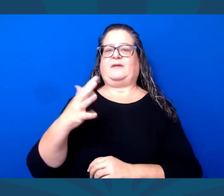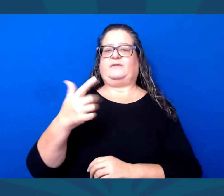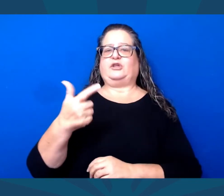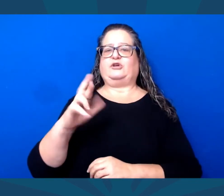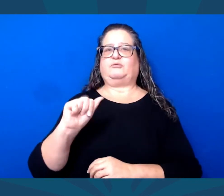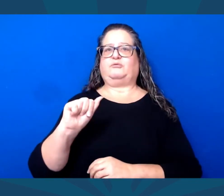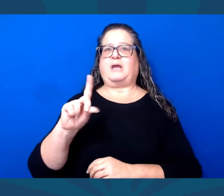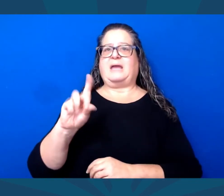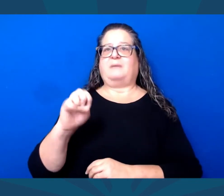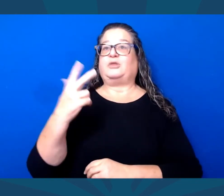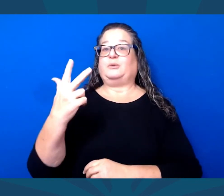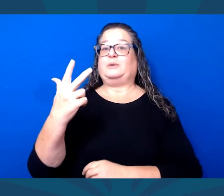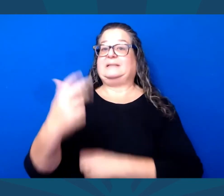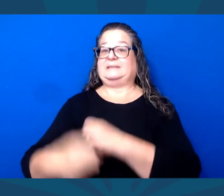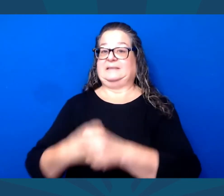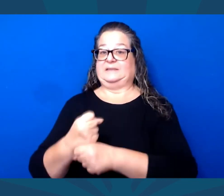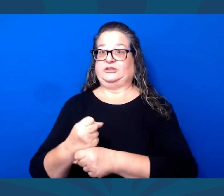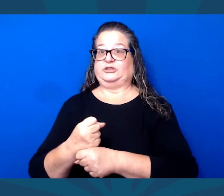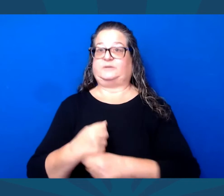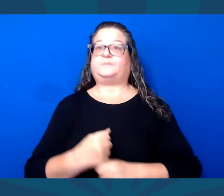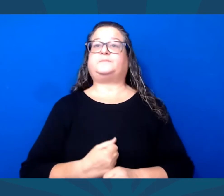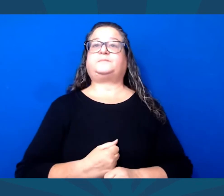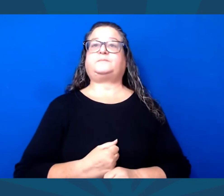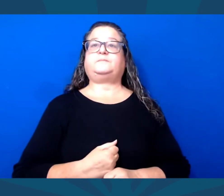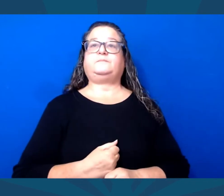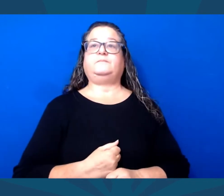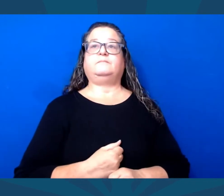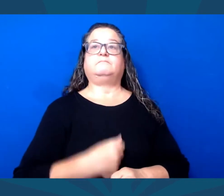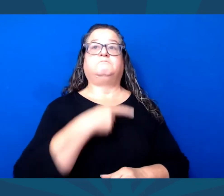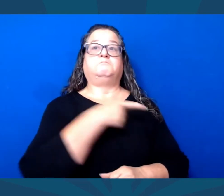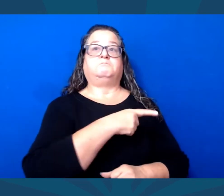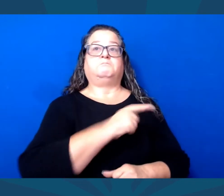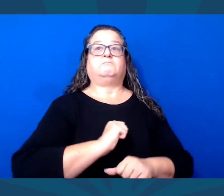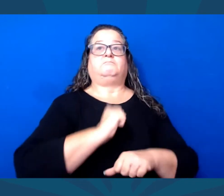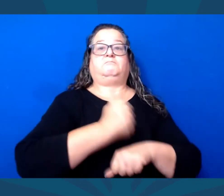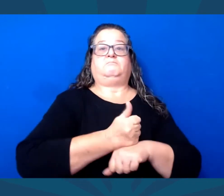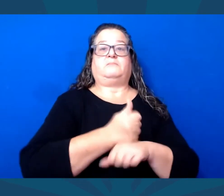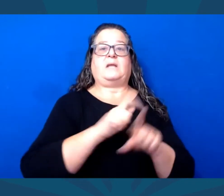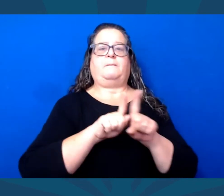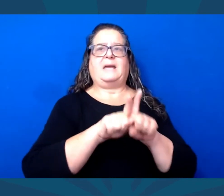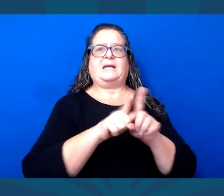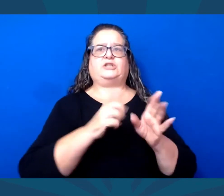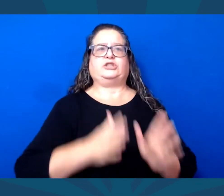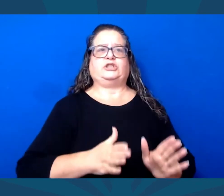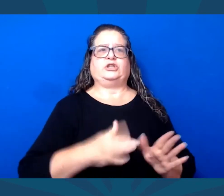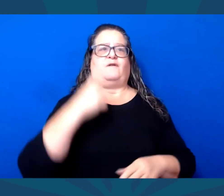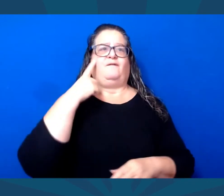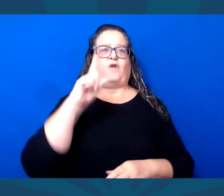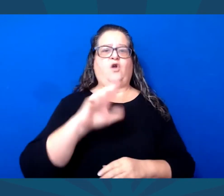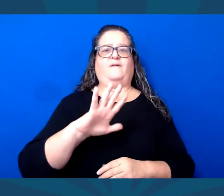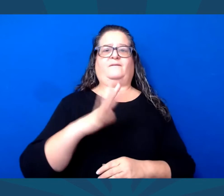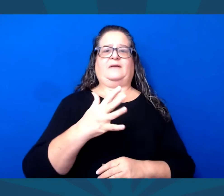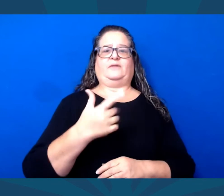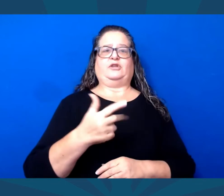In 2017, Michael was approached to lead as an educator. He taught high school for 2 years and social studies